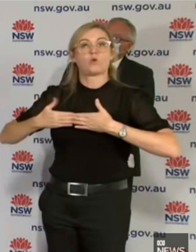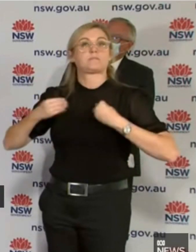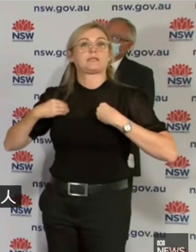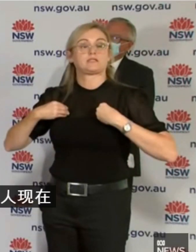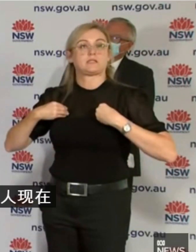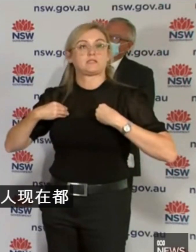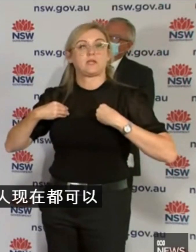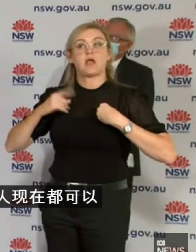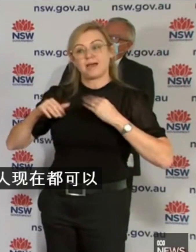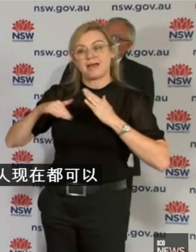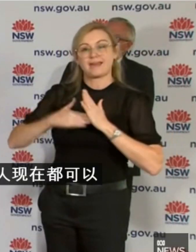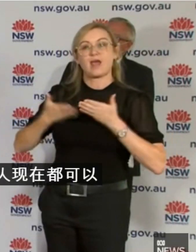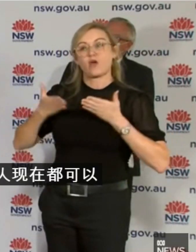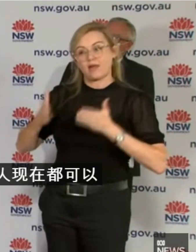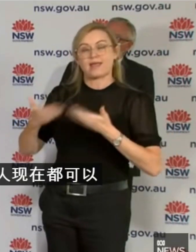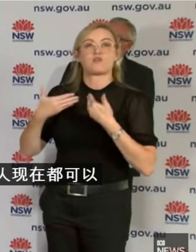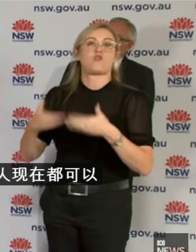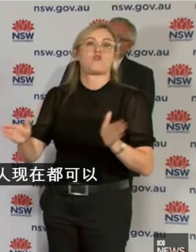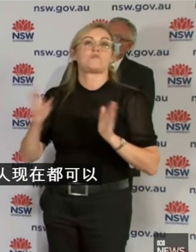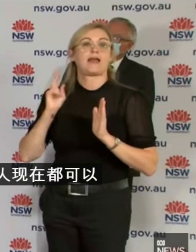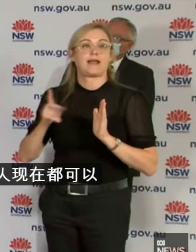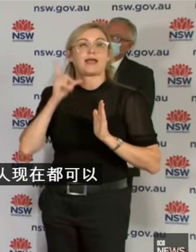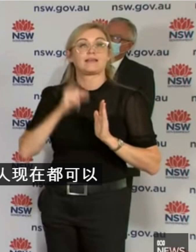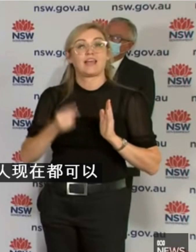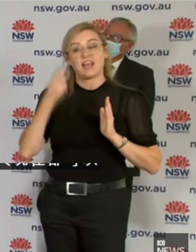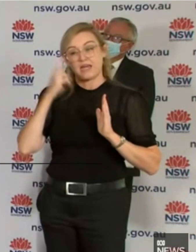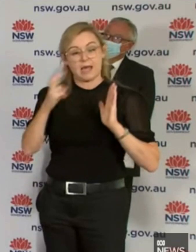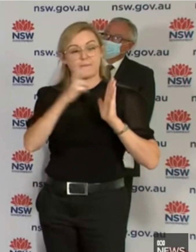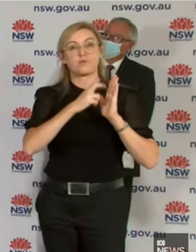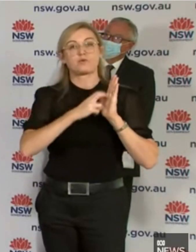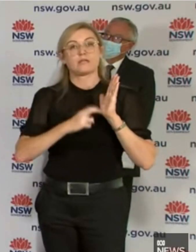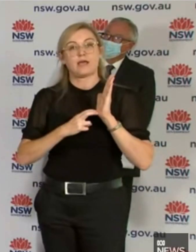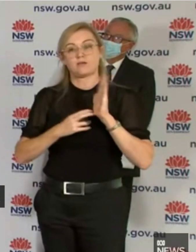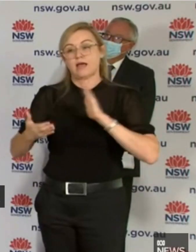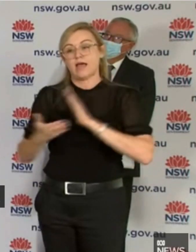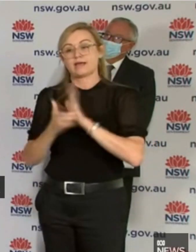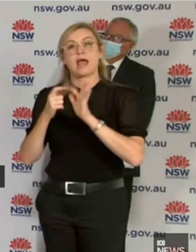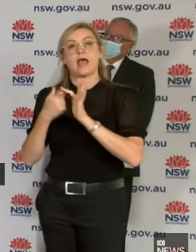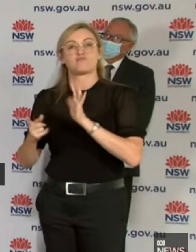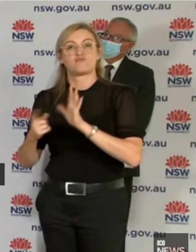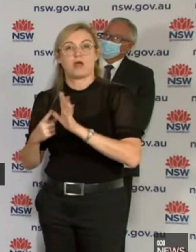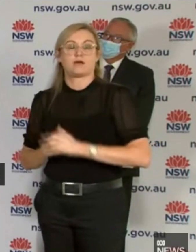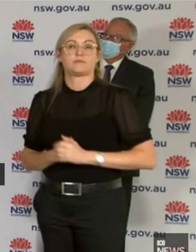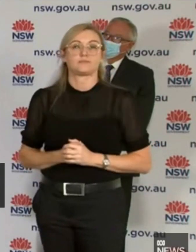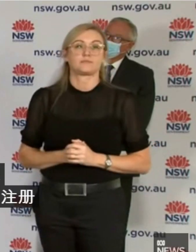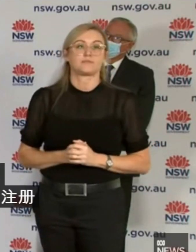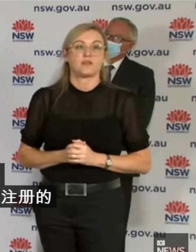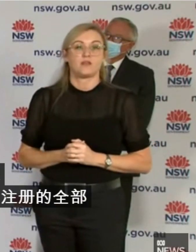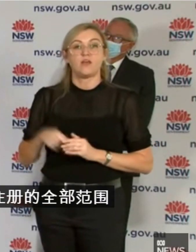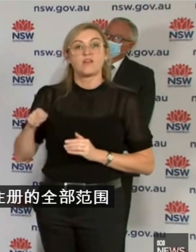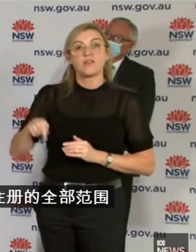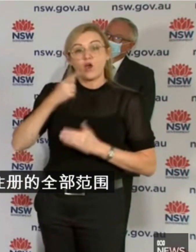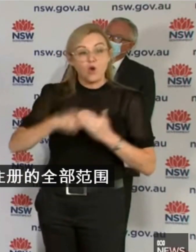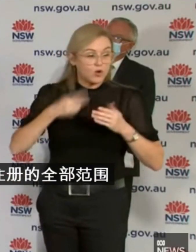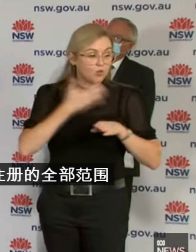months can now get registered and be part of the workforce, not just as part of the direct COVID response, but working to the